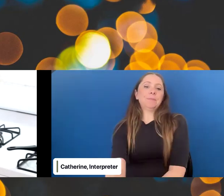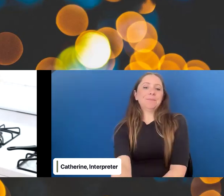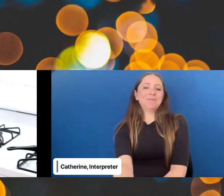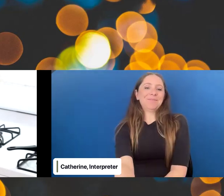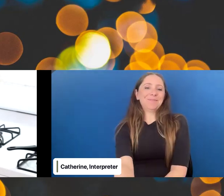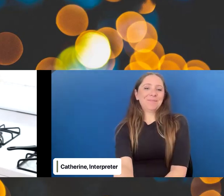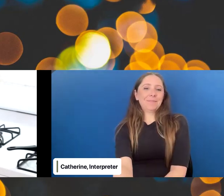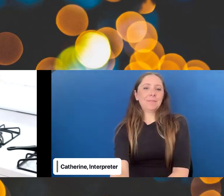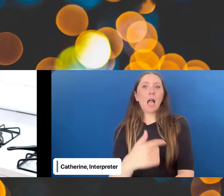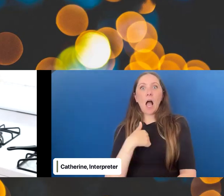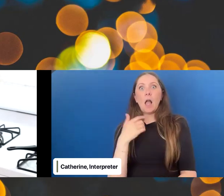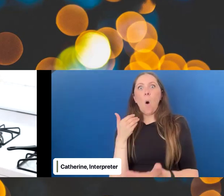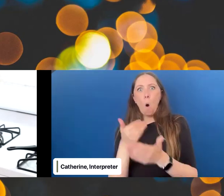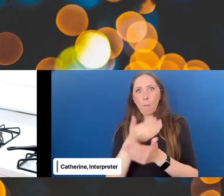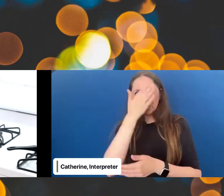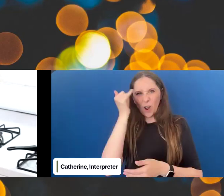Almost forgot this step.